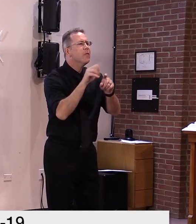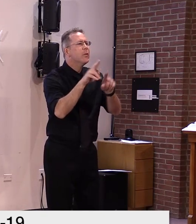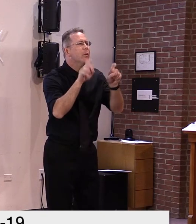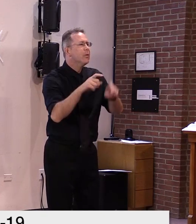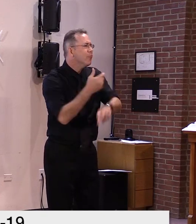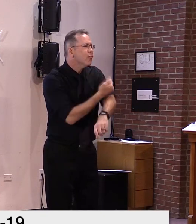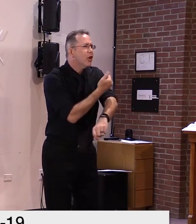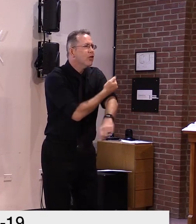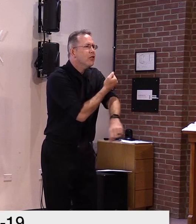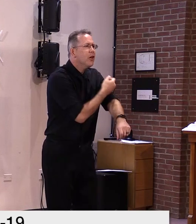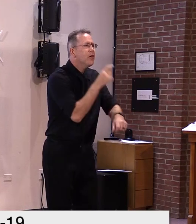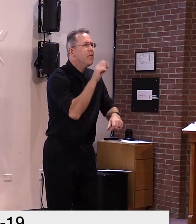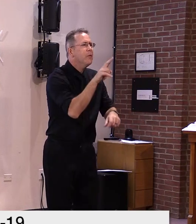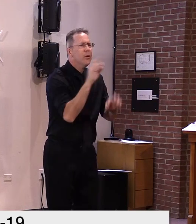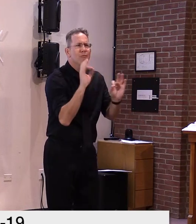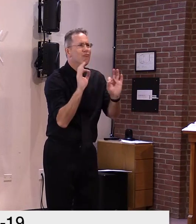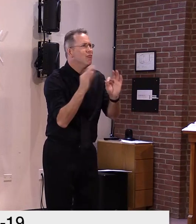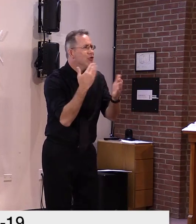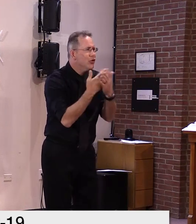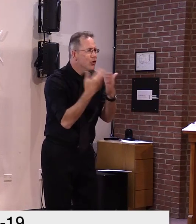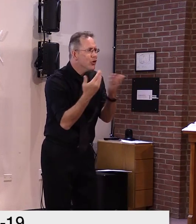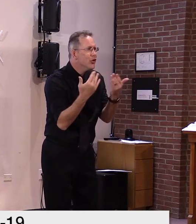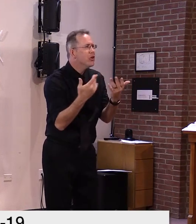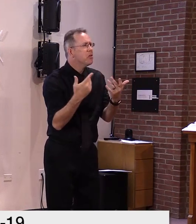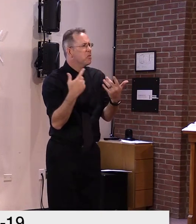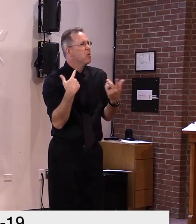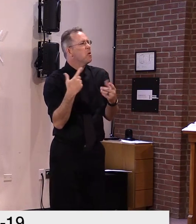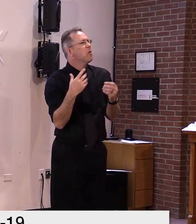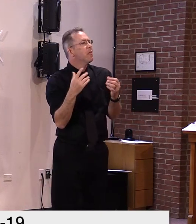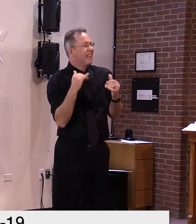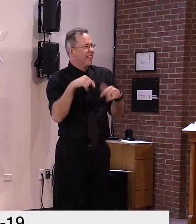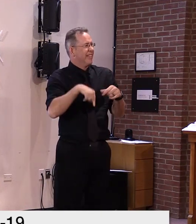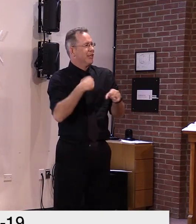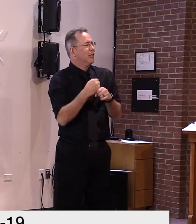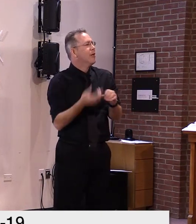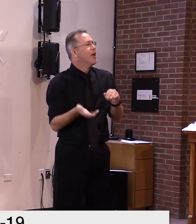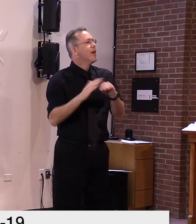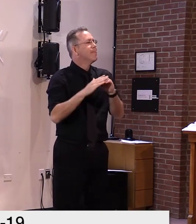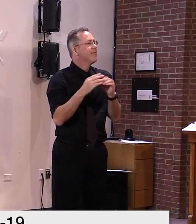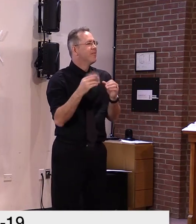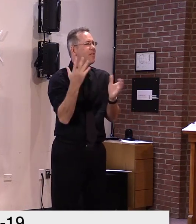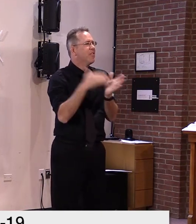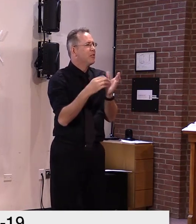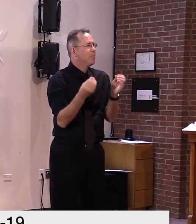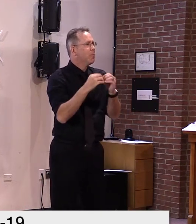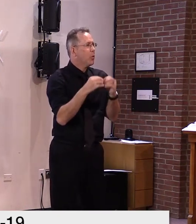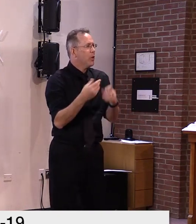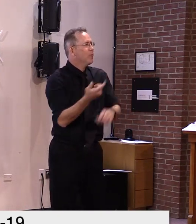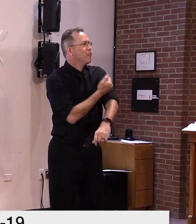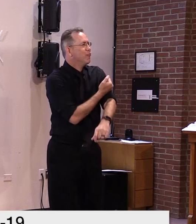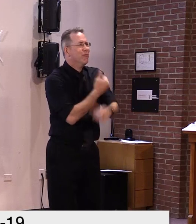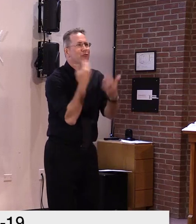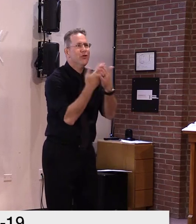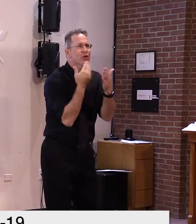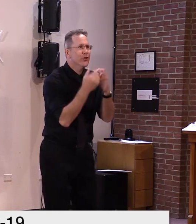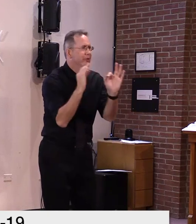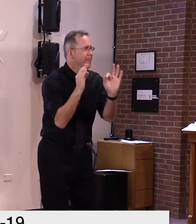about 5,000 or 6,000 cases of people getting the flu vaccine. That's about